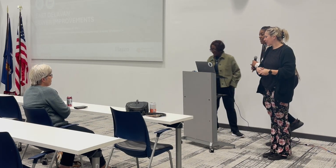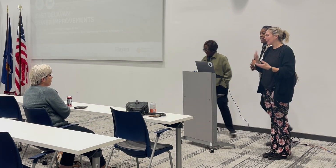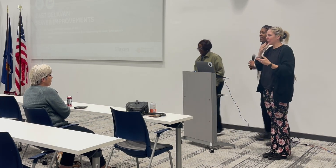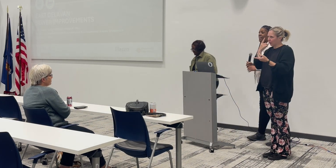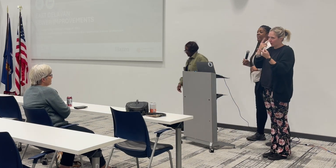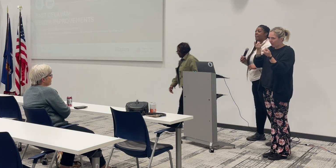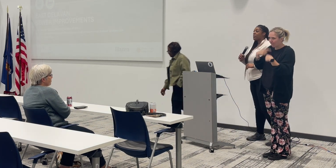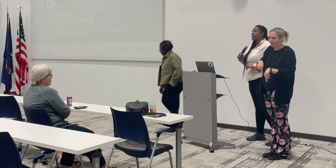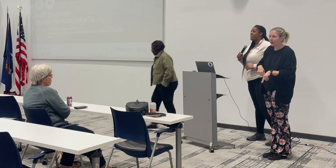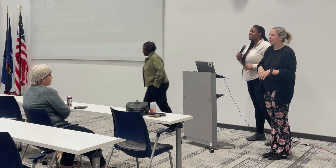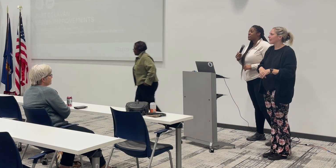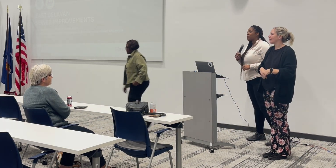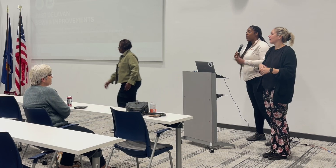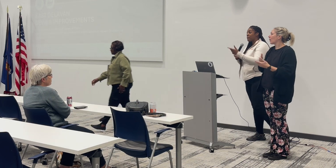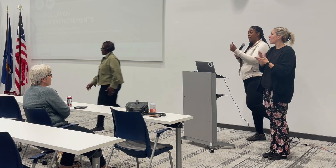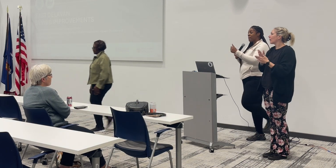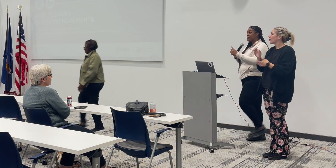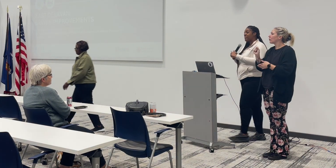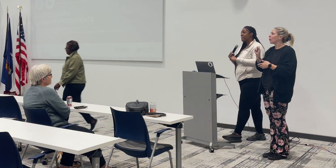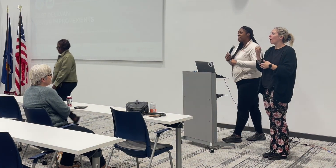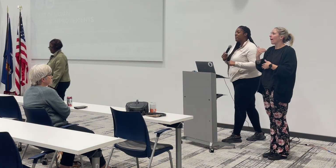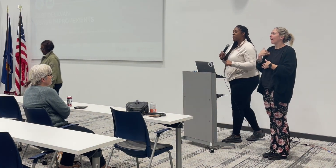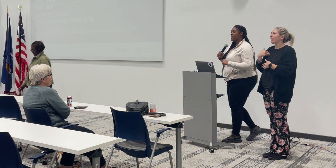coming. All right, so we have,